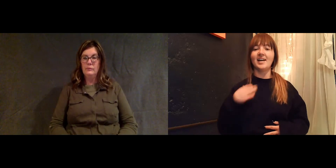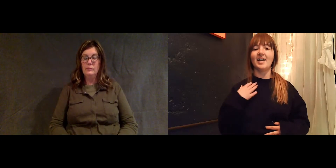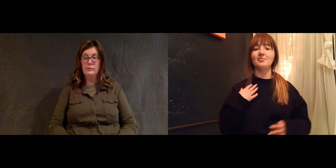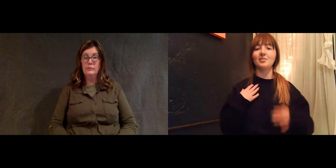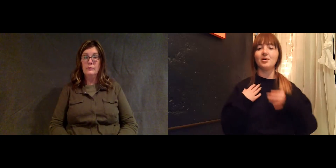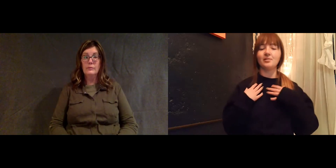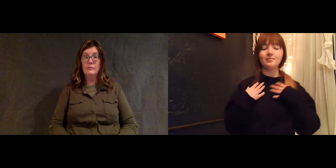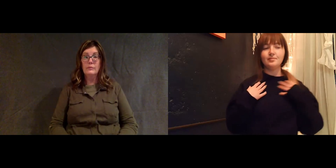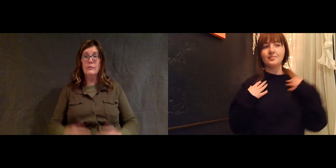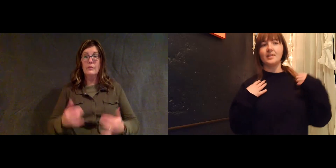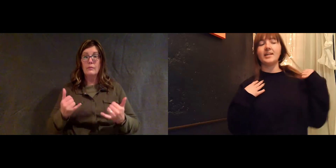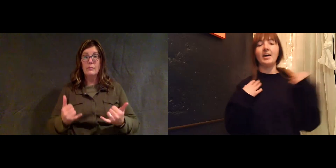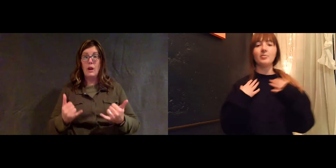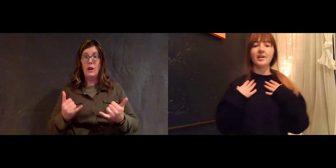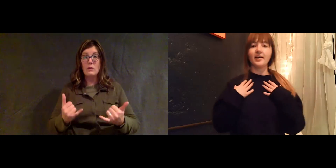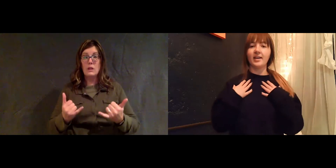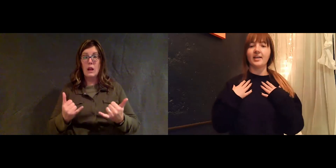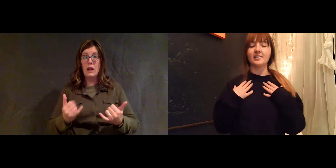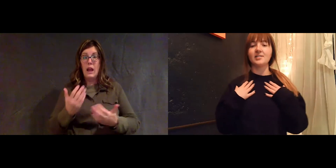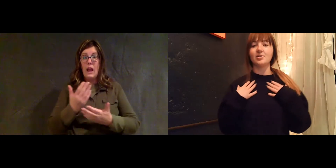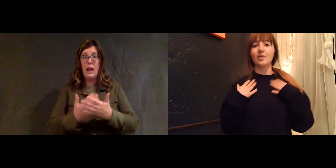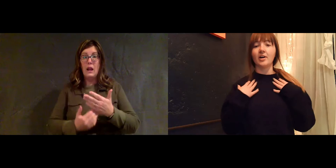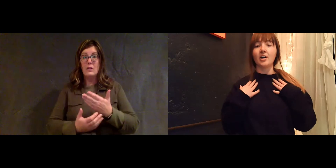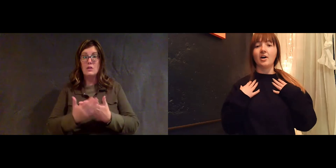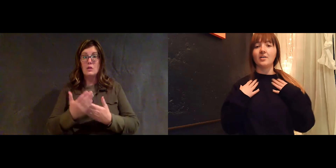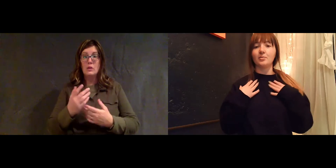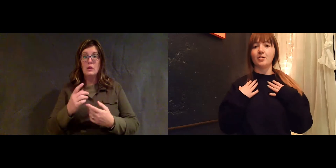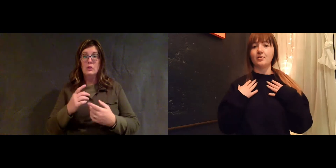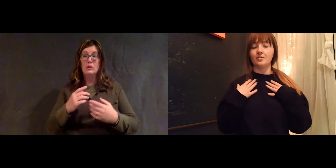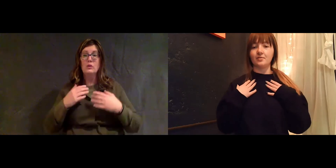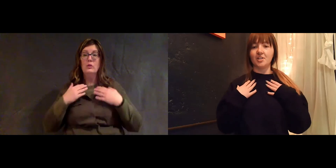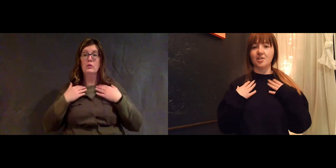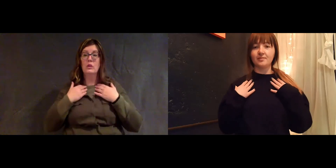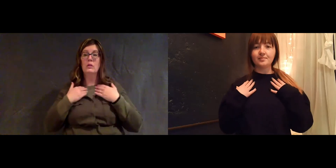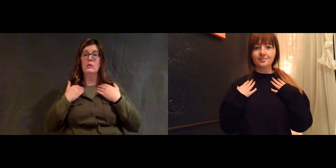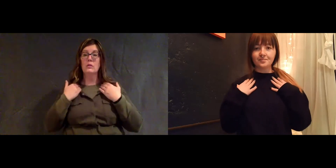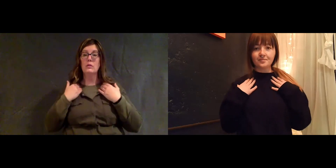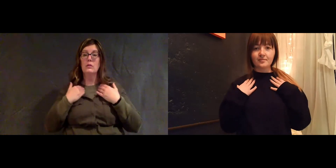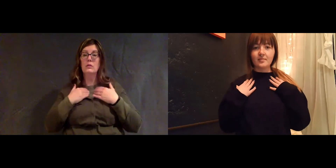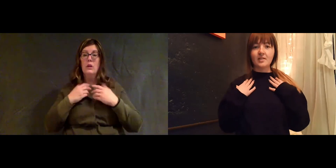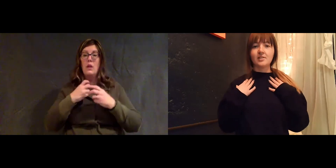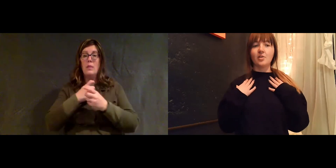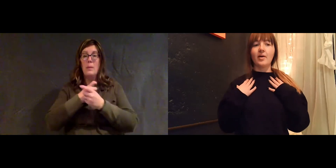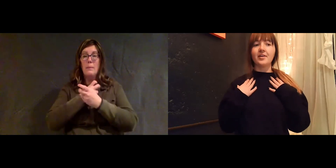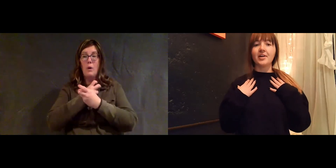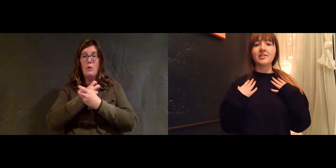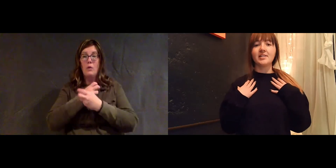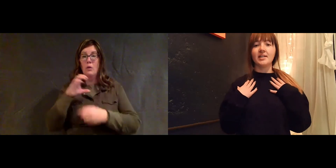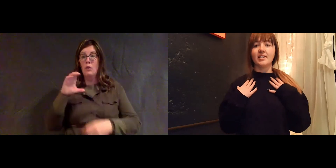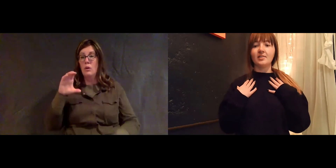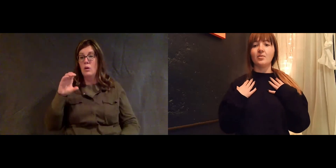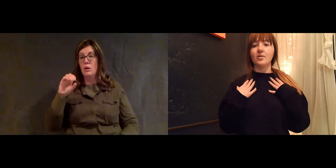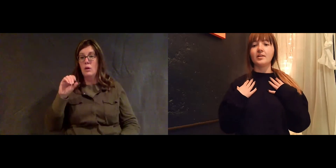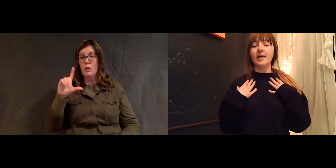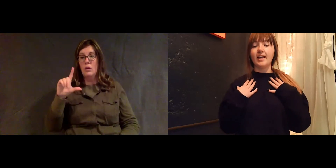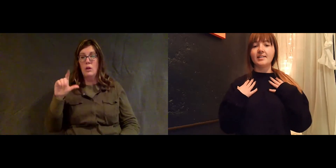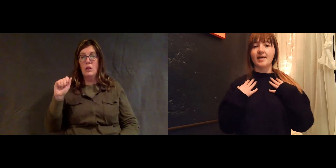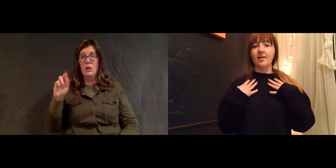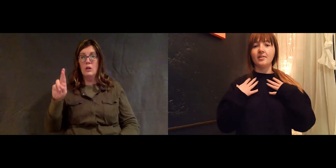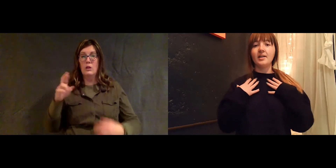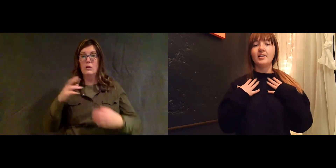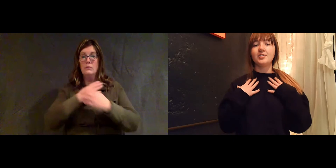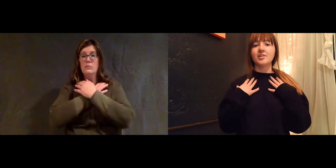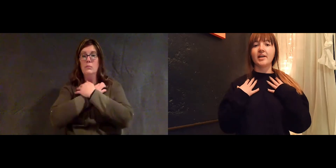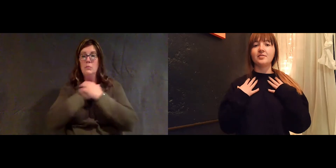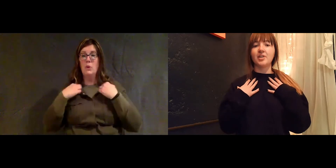This time we will now bring our hands to our collarbone region. So whether you're seated or laying